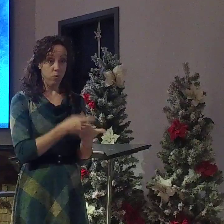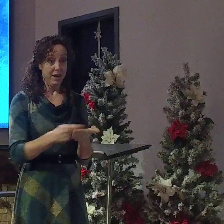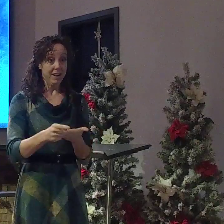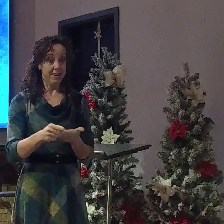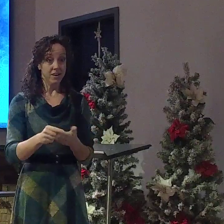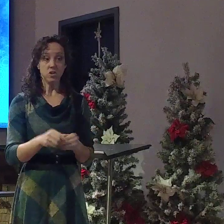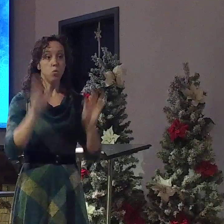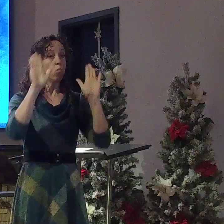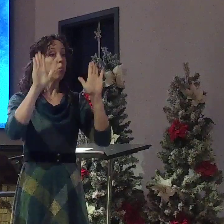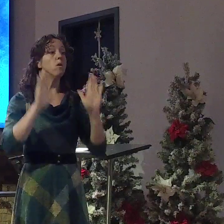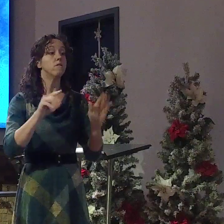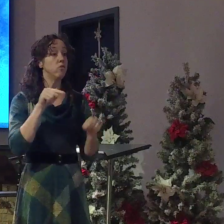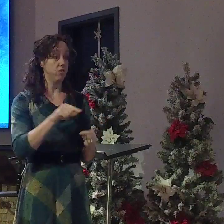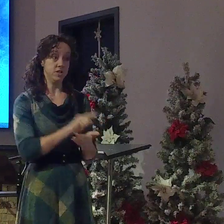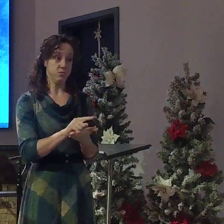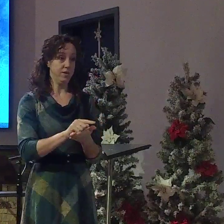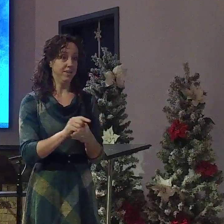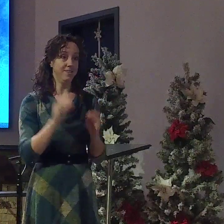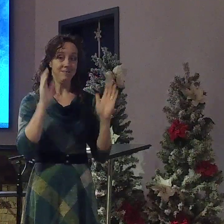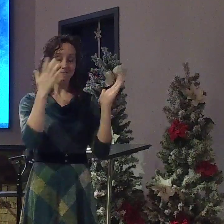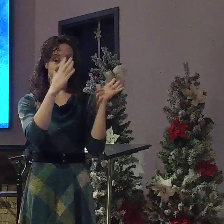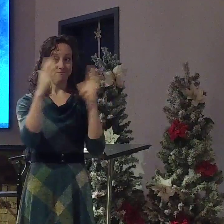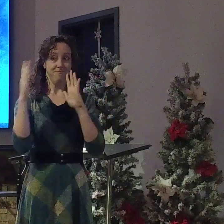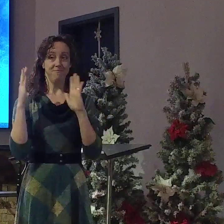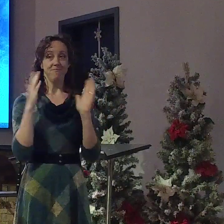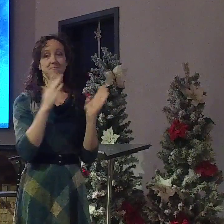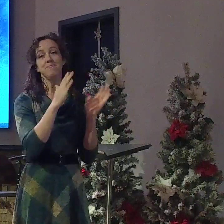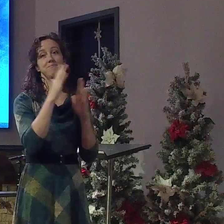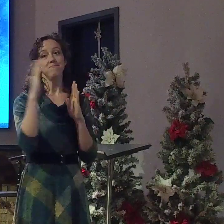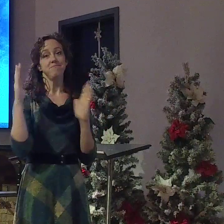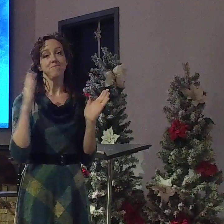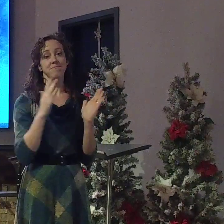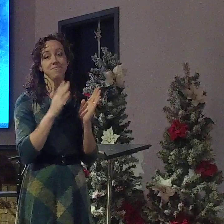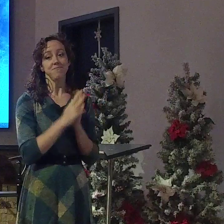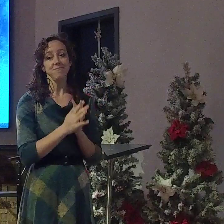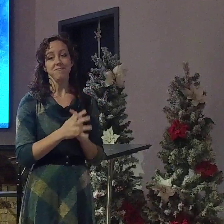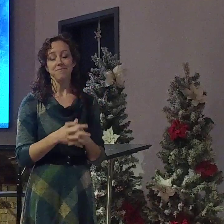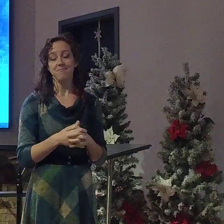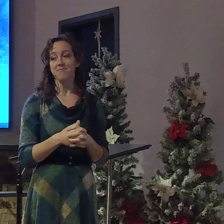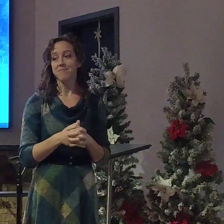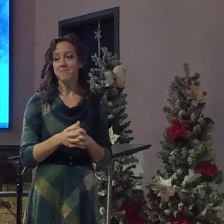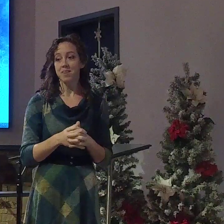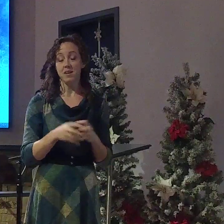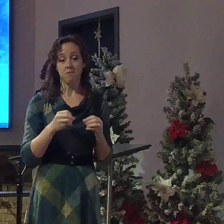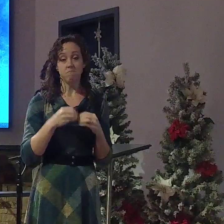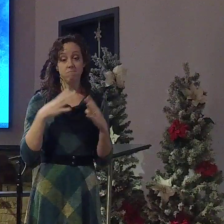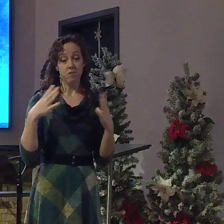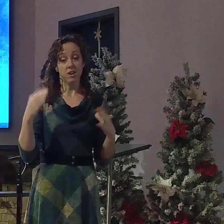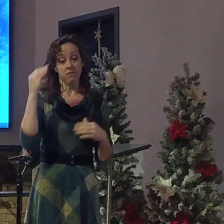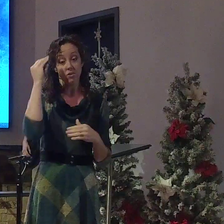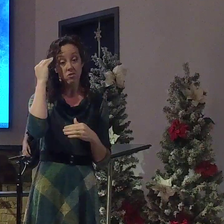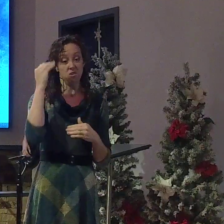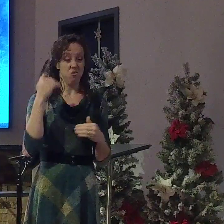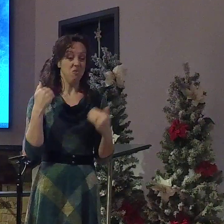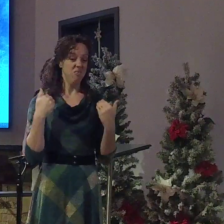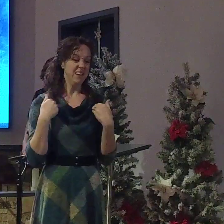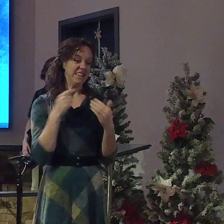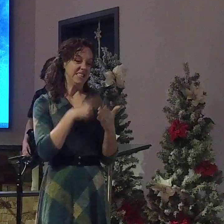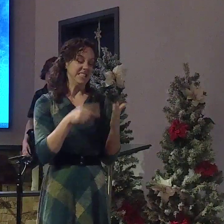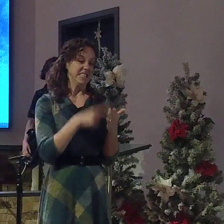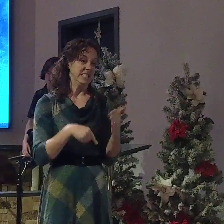Amen, amen. All right, you all may be seated. Good morning. Didn't they do a fantastic job up here?